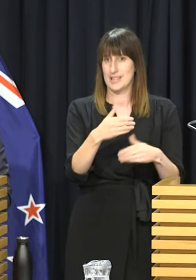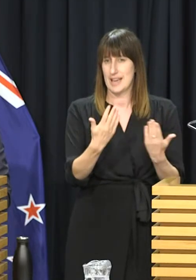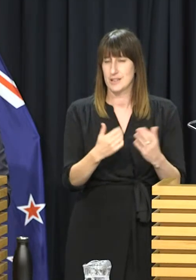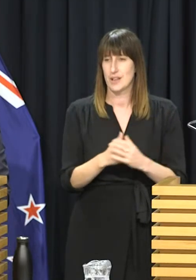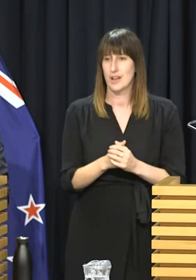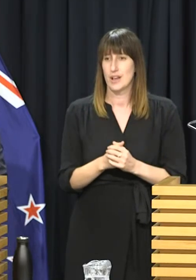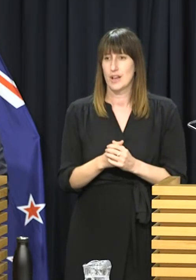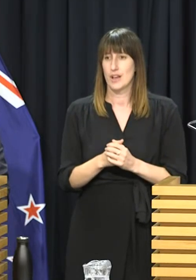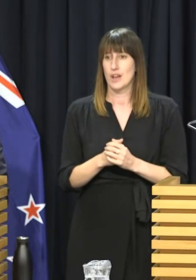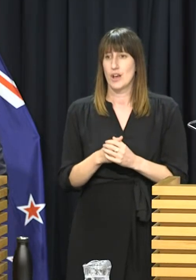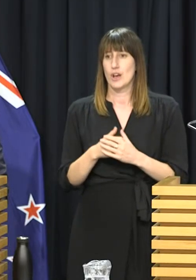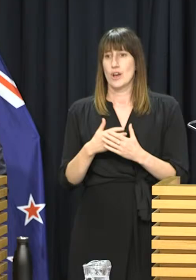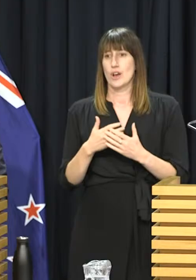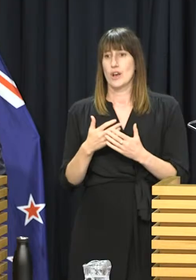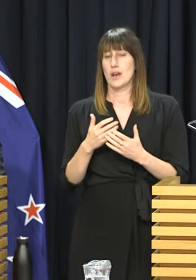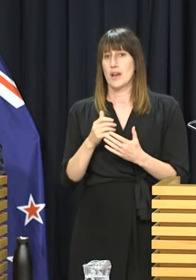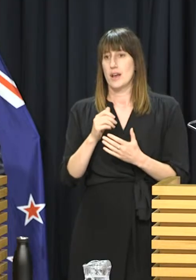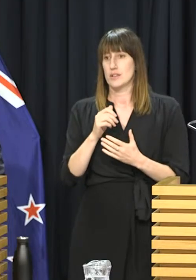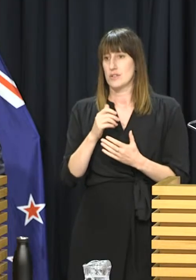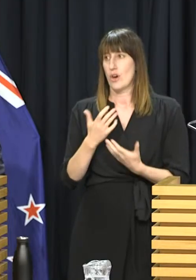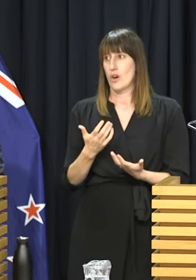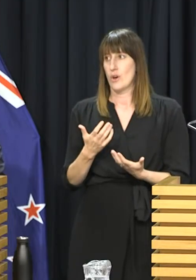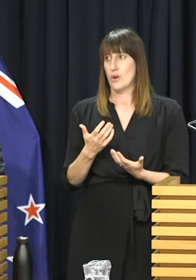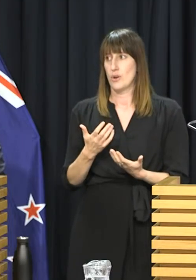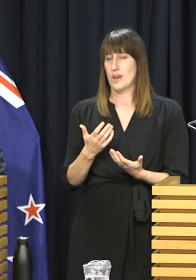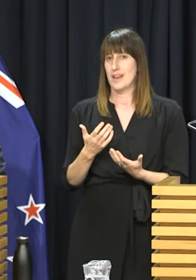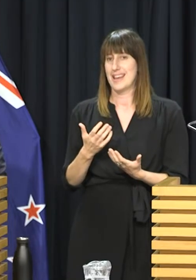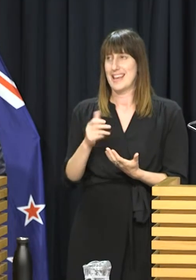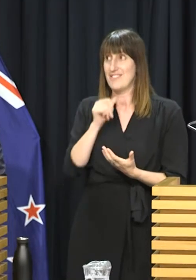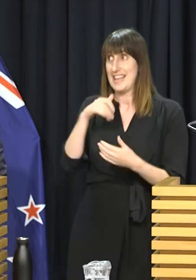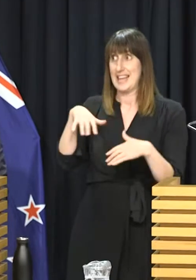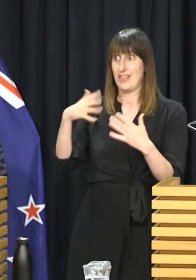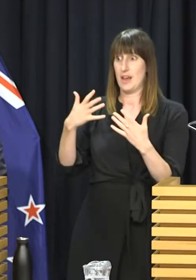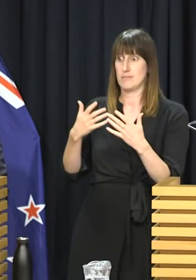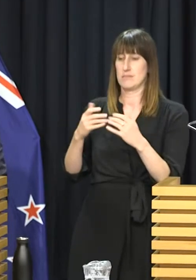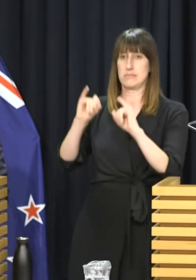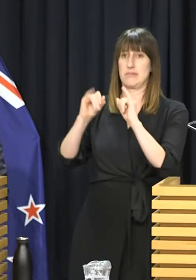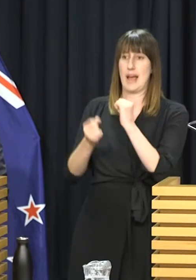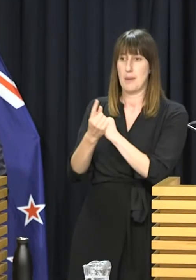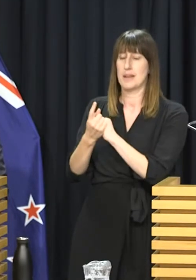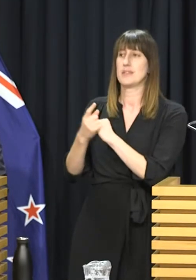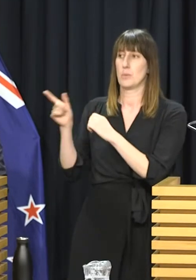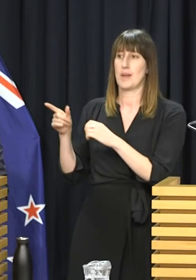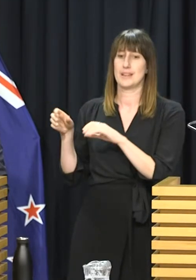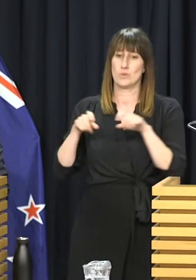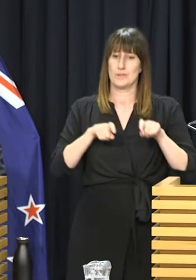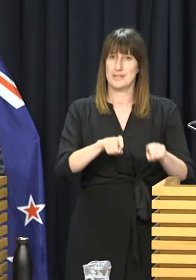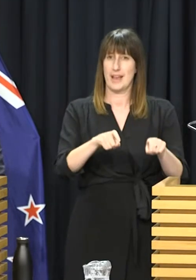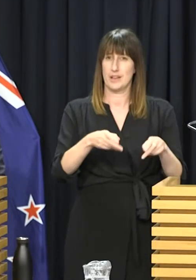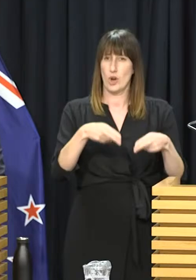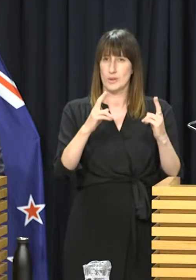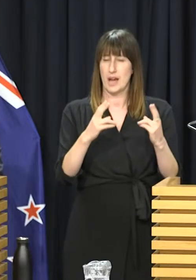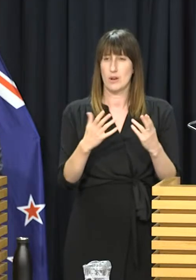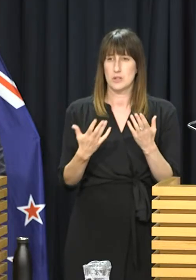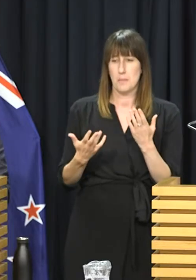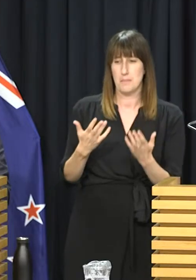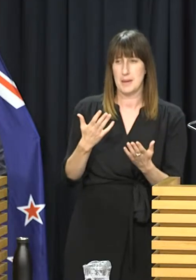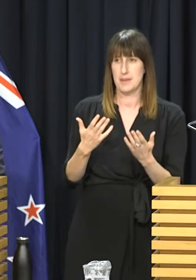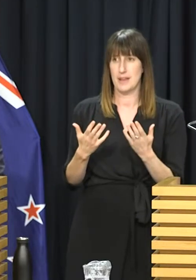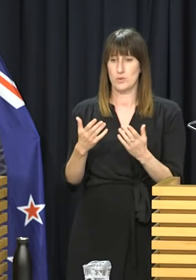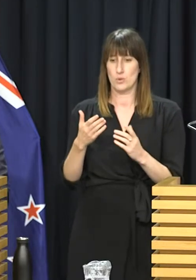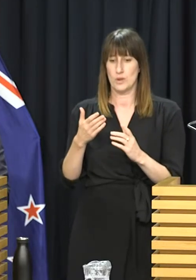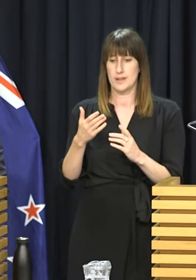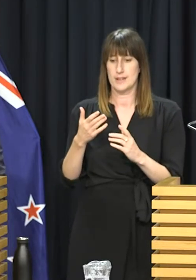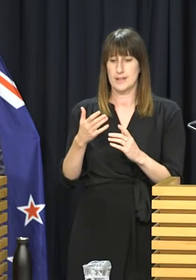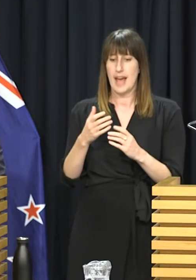simply start re-isolating through MIQ everybody coming in from Australia. But we may need to do that on a more targeted basis, and so therefore having